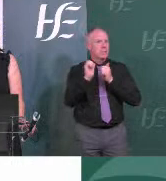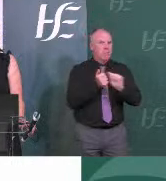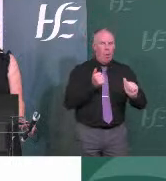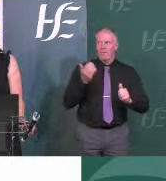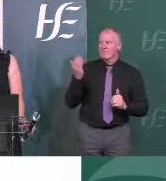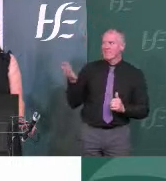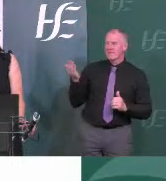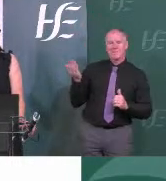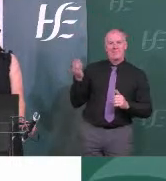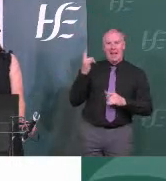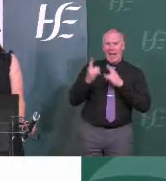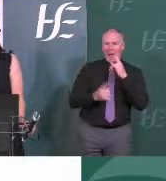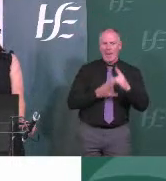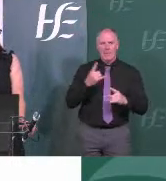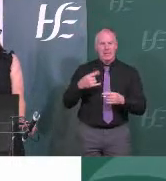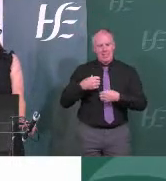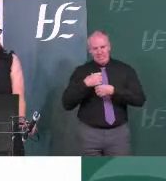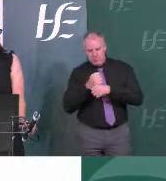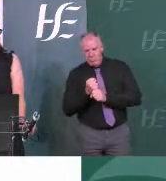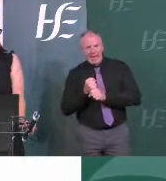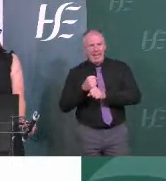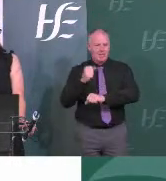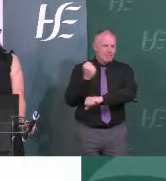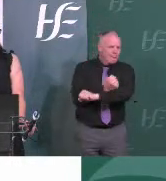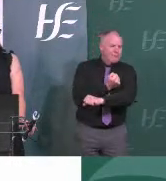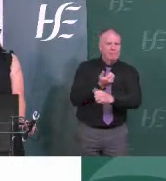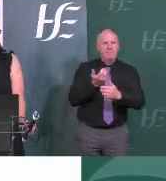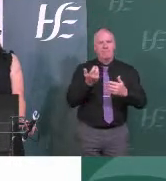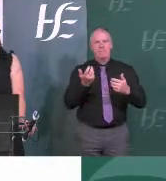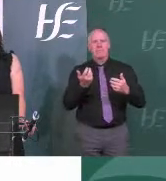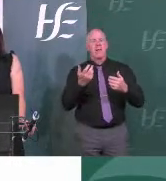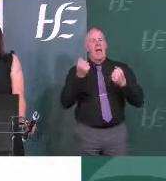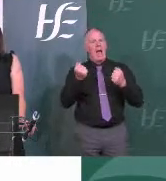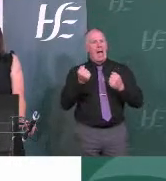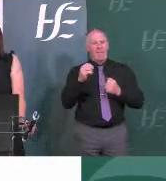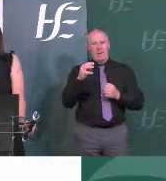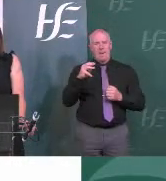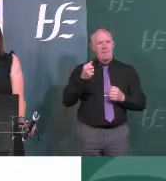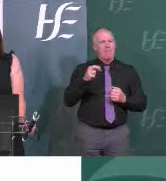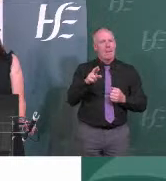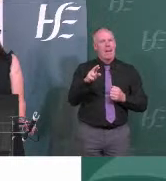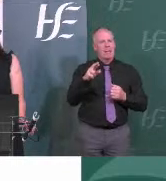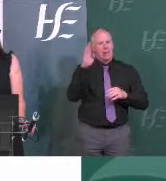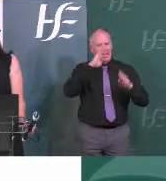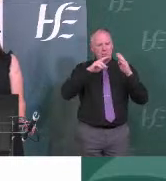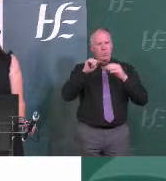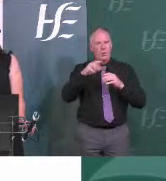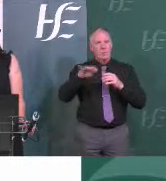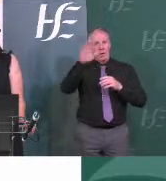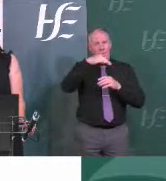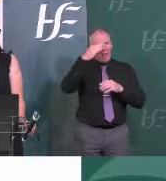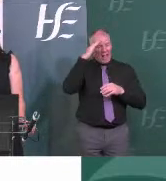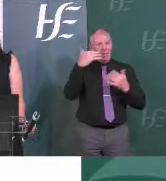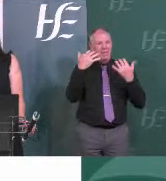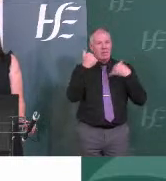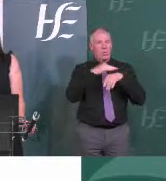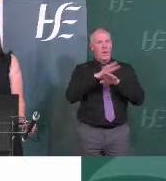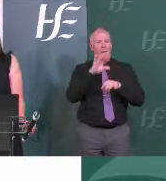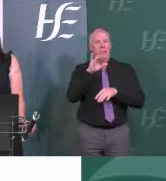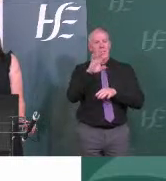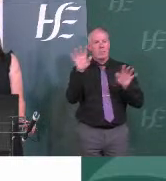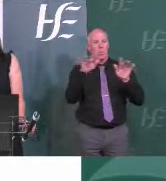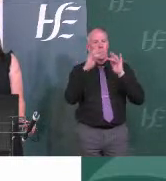weather, sporting injuries, sprains, strains, we have minor injury units around the country. Information is available on our